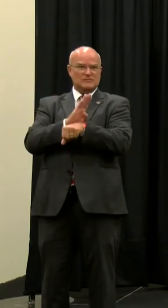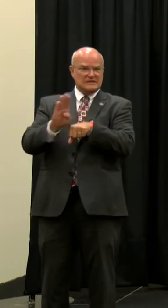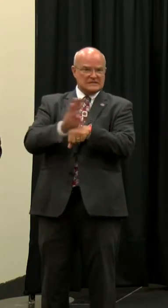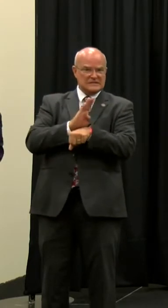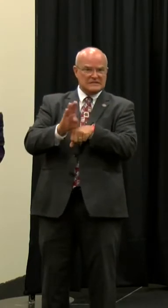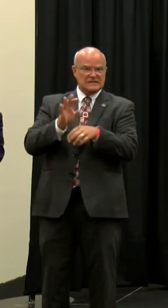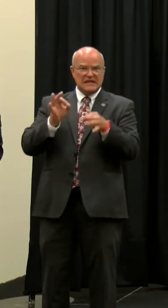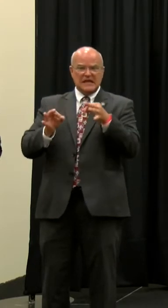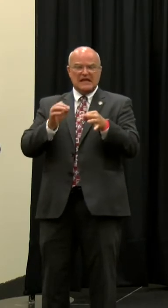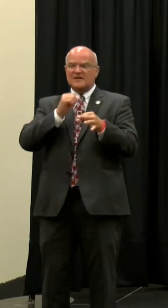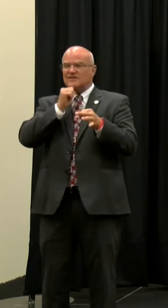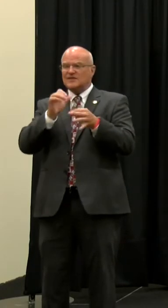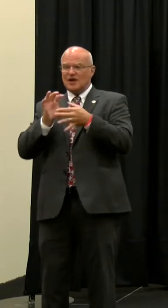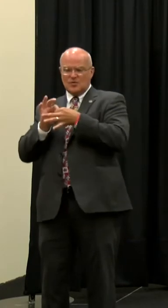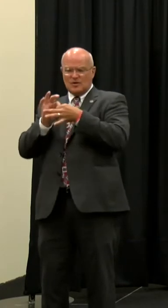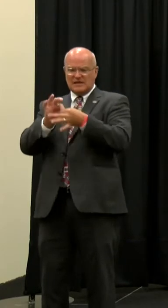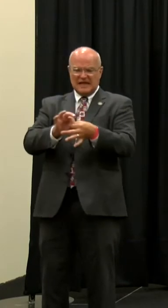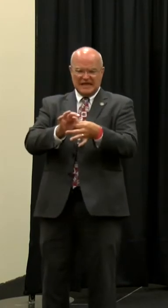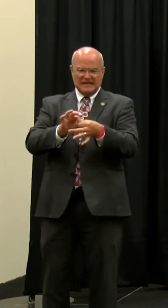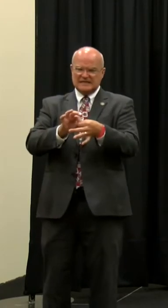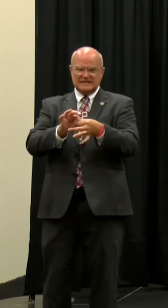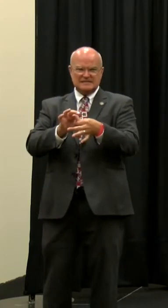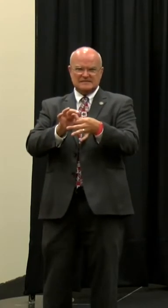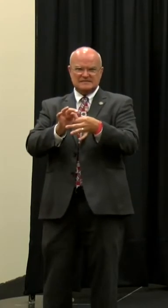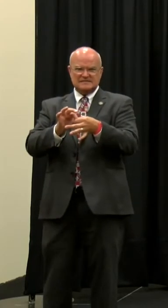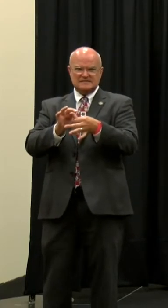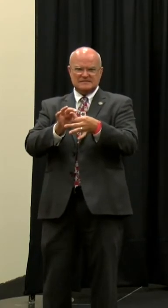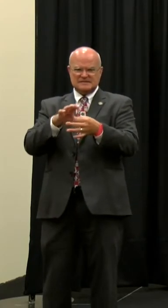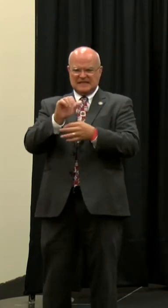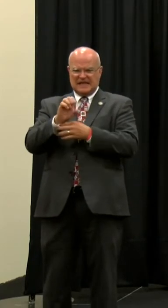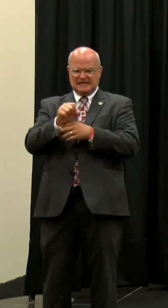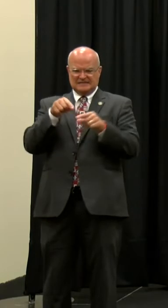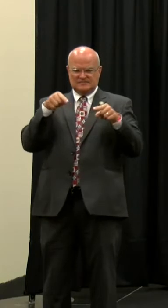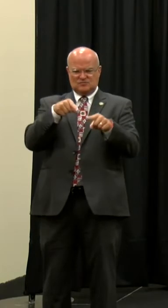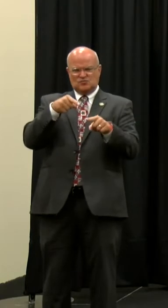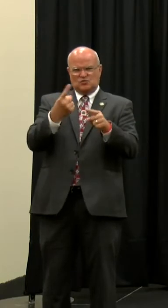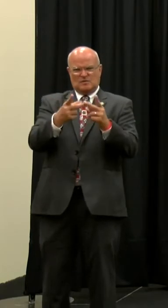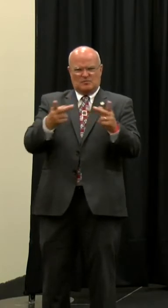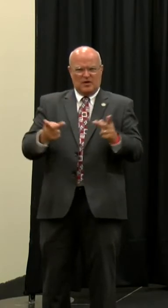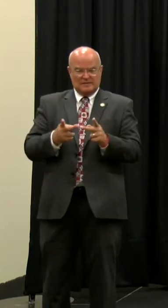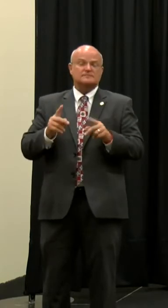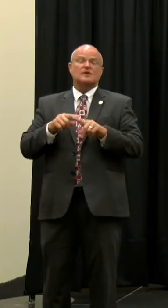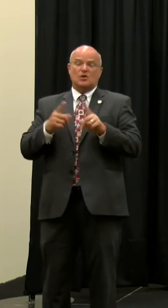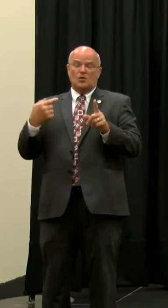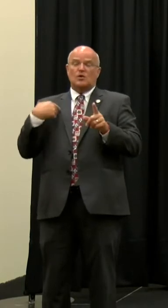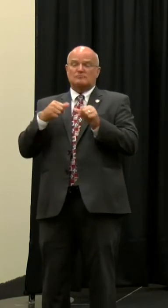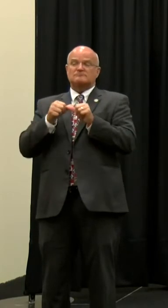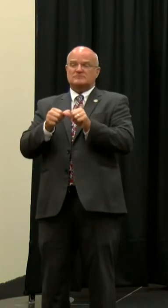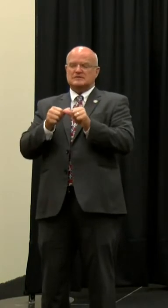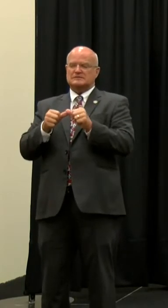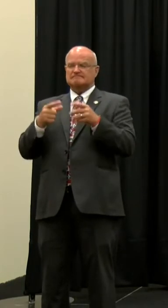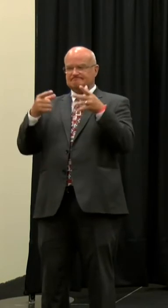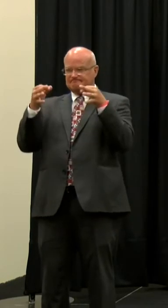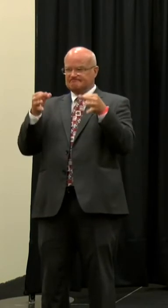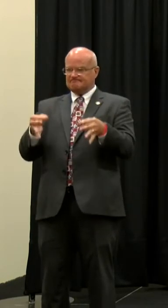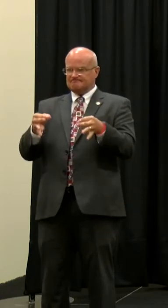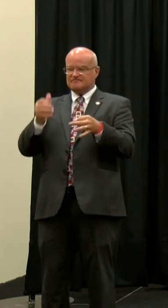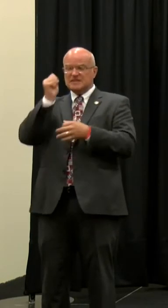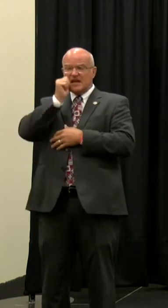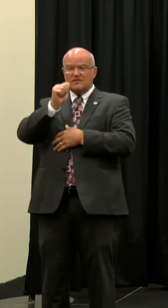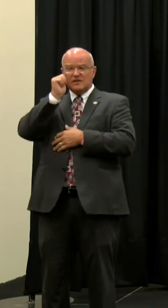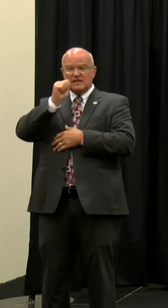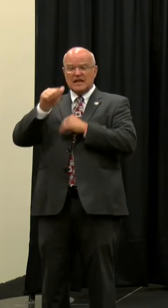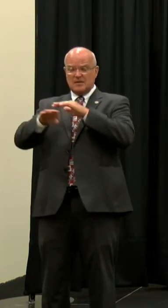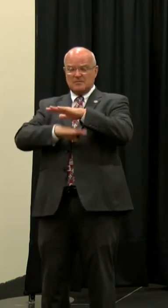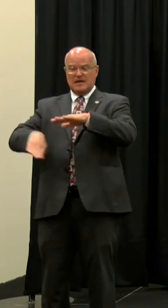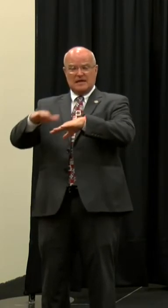businesses if they're not related to an increase in cases. So we're going to continue to make those judgments day in and day